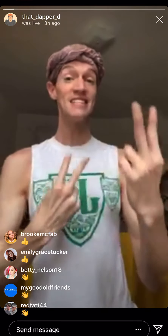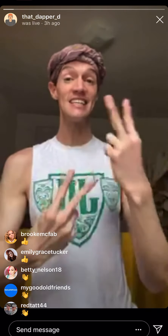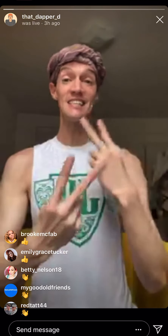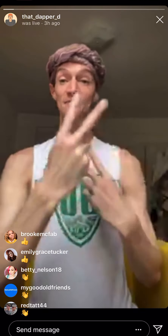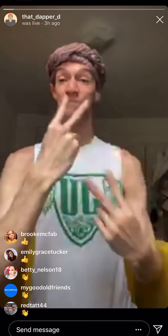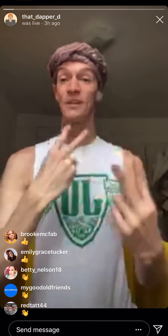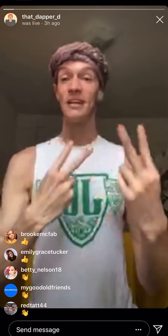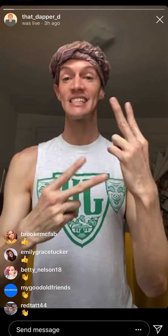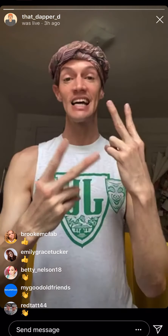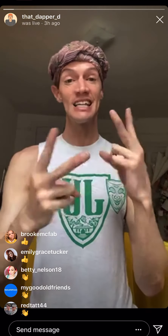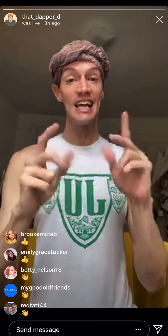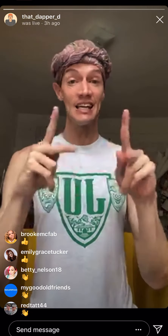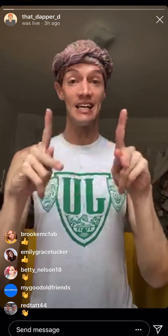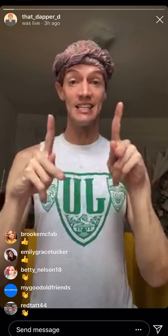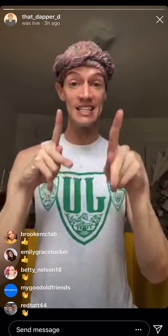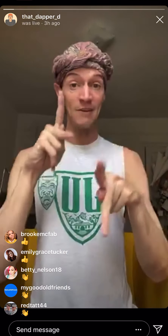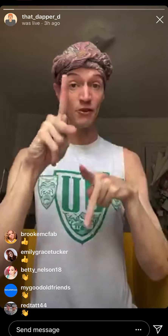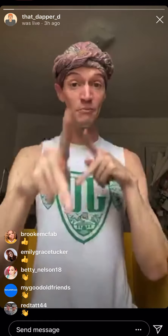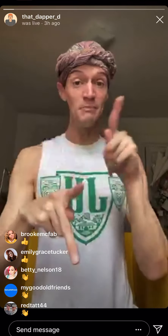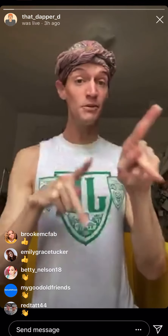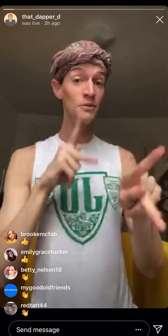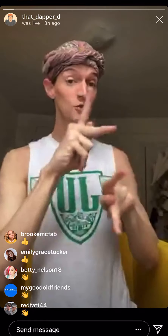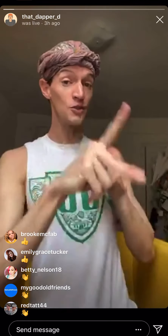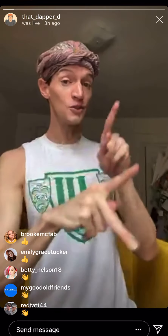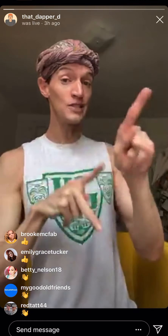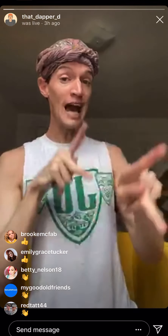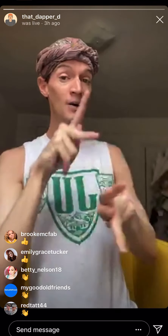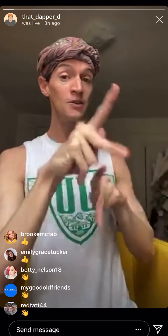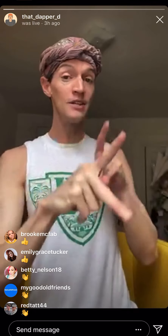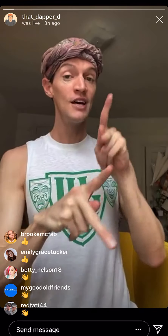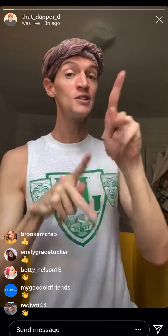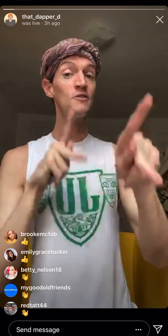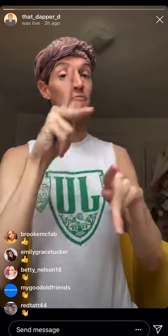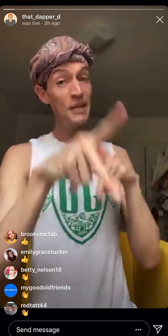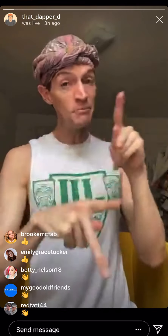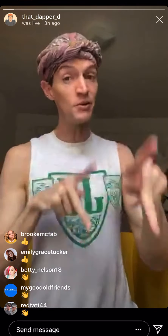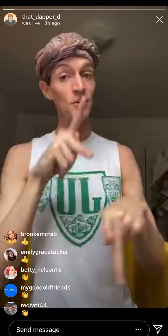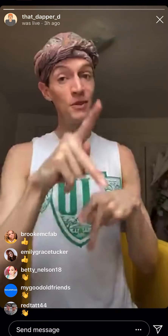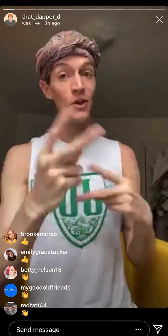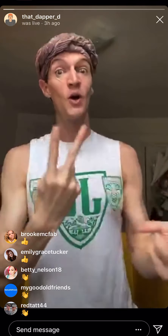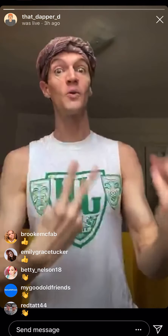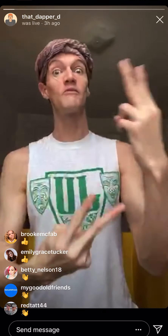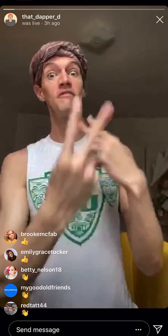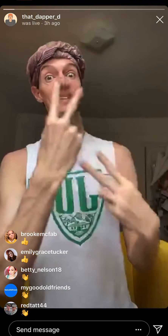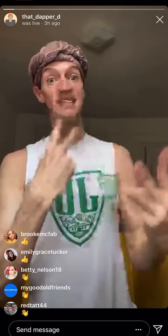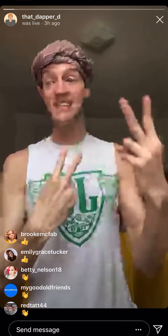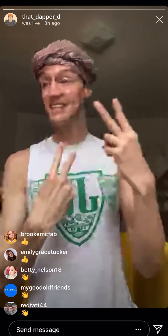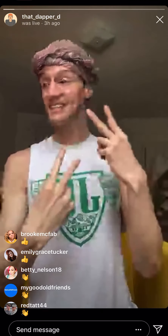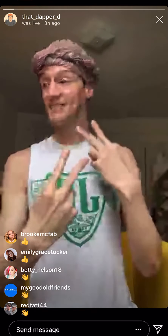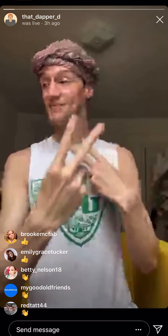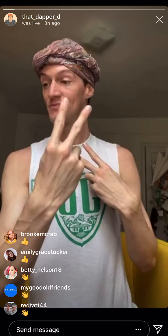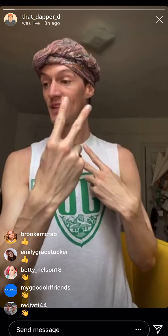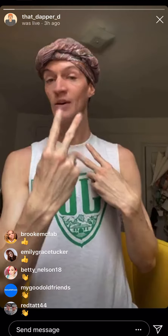it's kind of like uh the sign for people circles out so if people were visiting i'm sorry